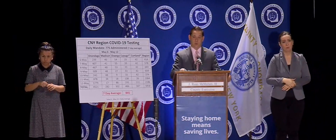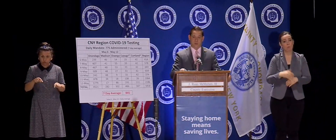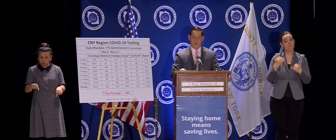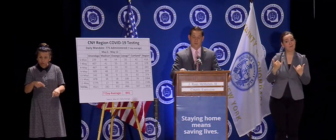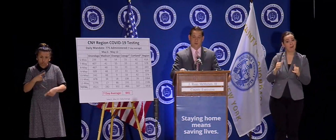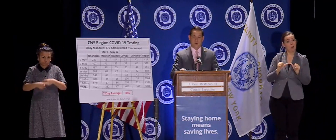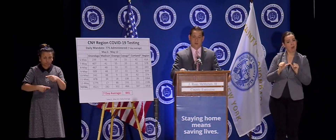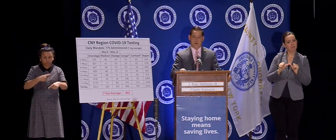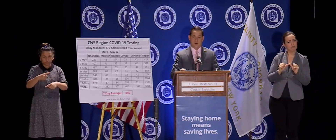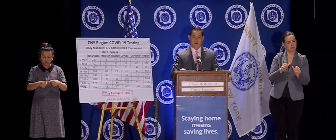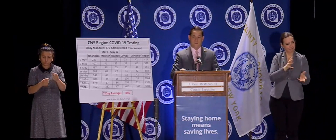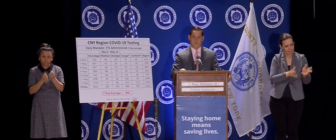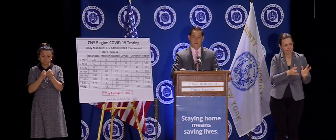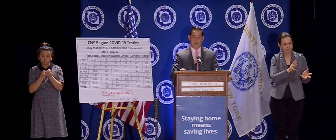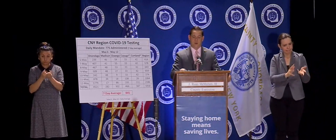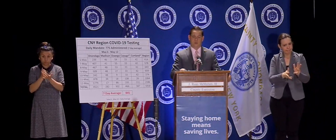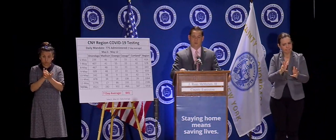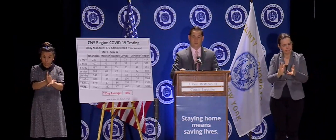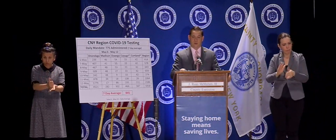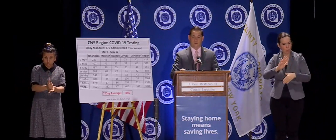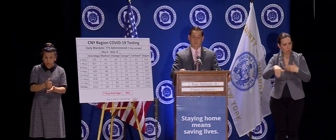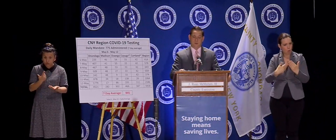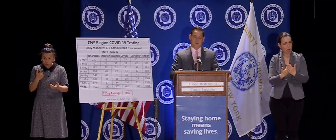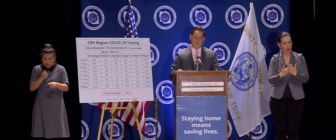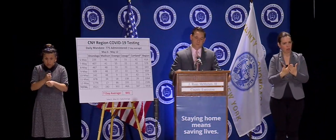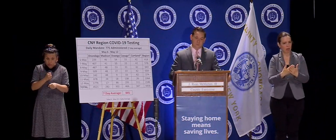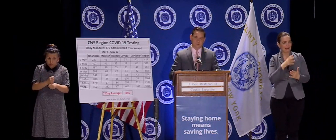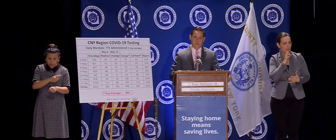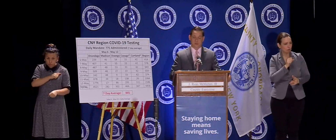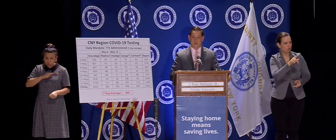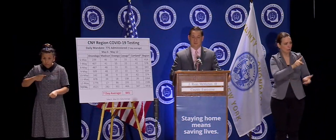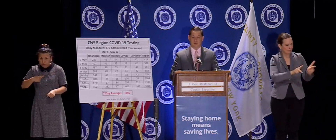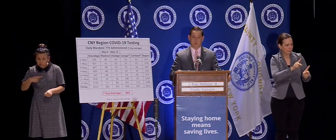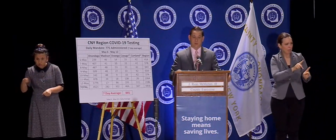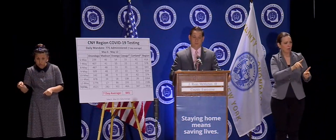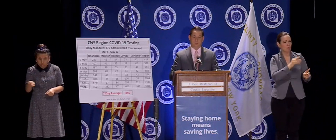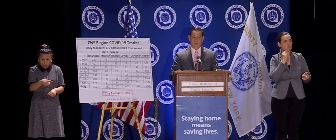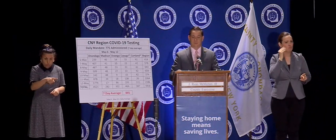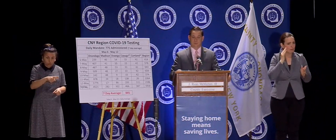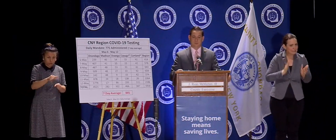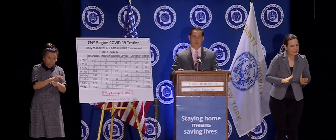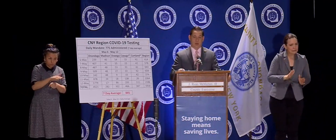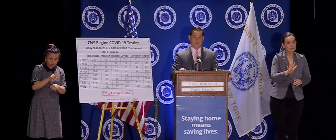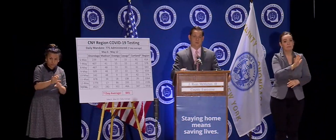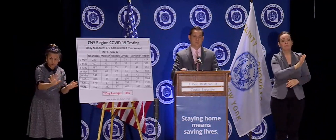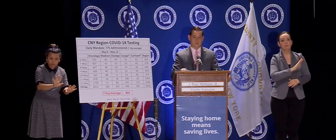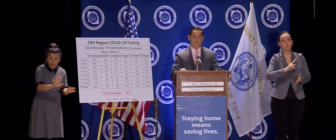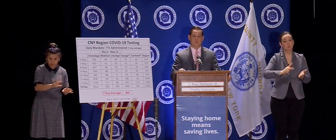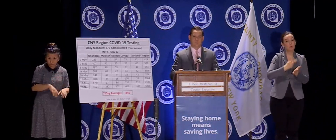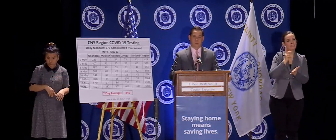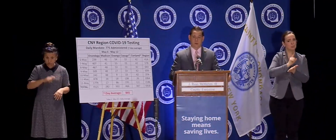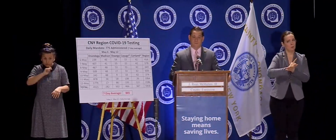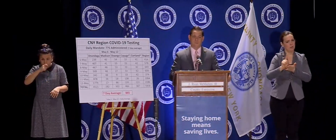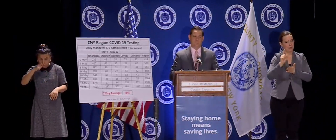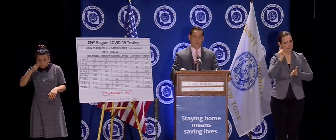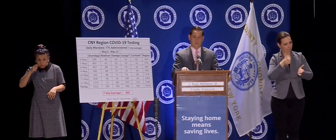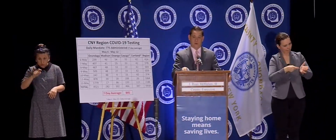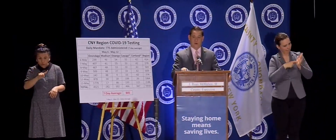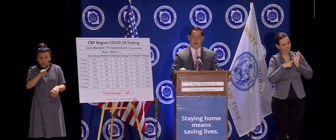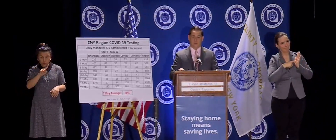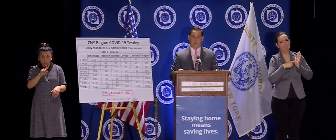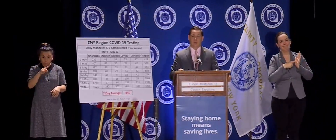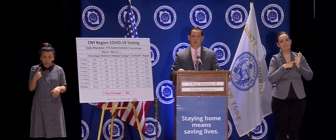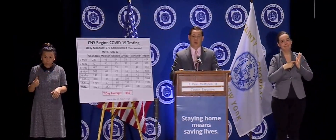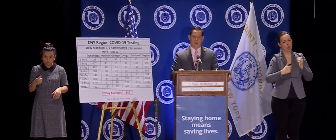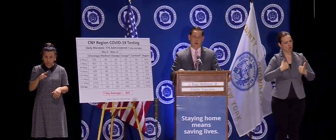the employees are COVID-free. 2 tests a week, aggressive, but we'll